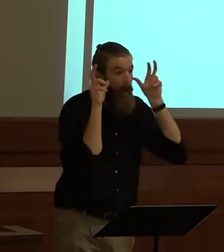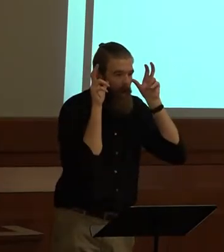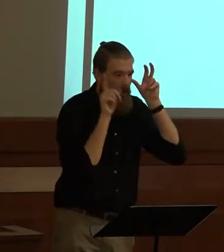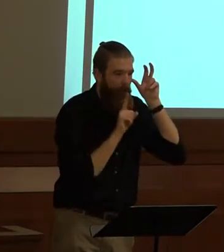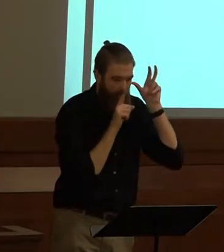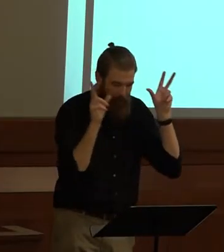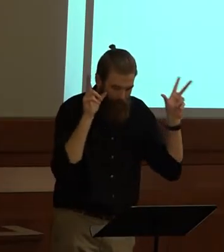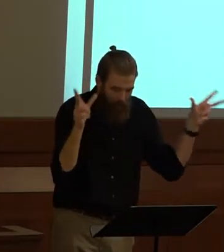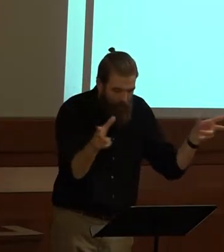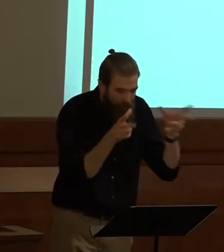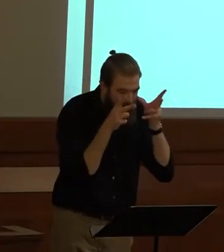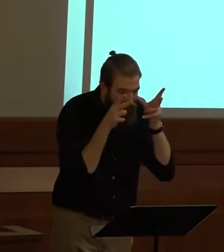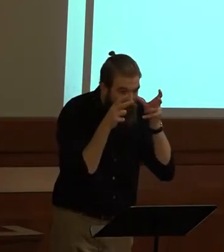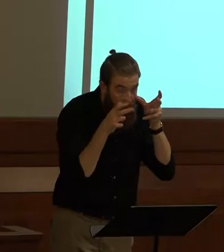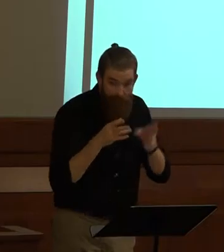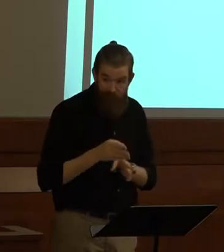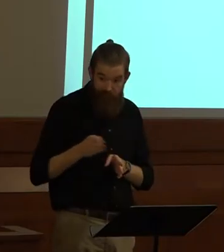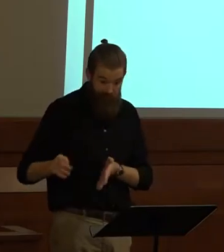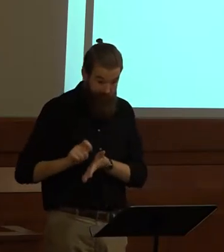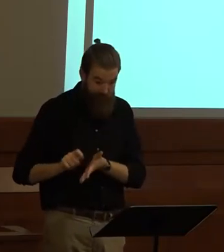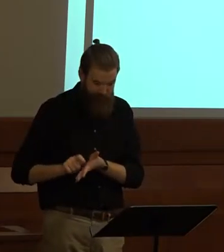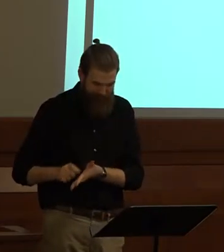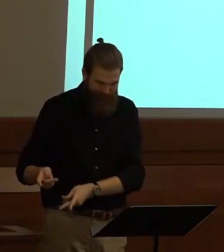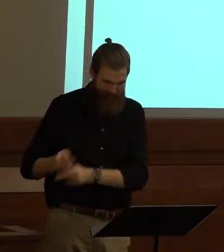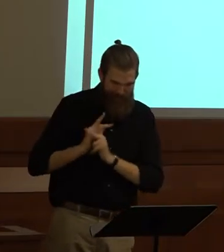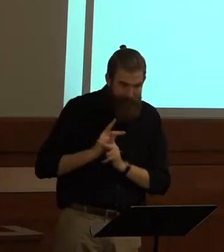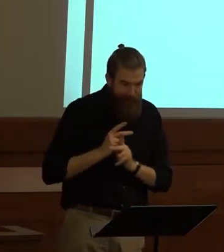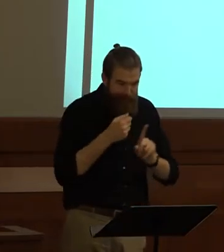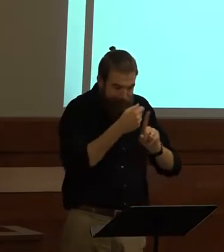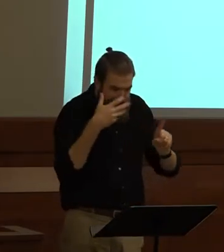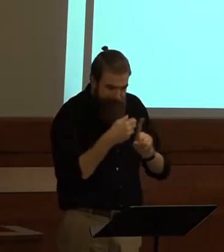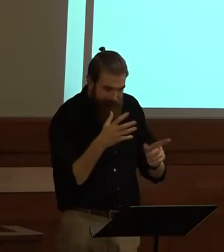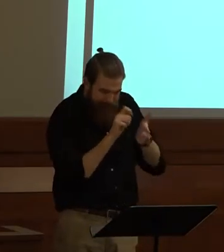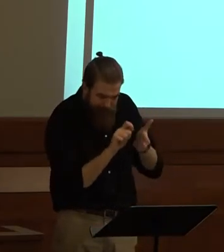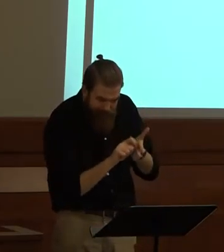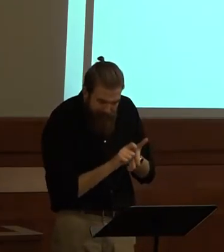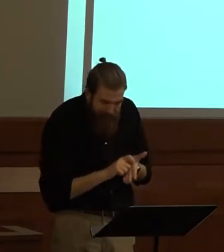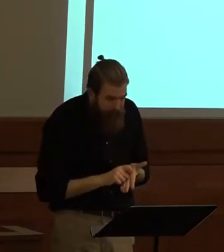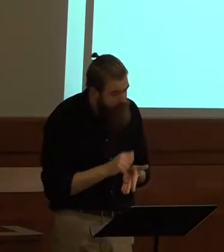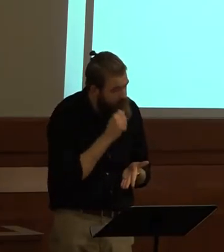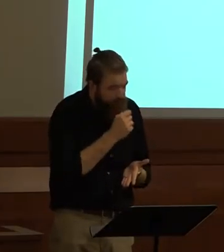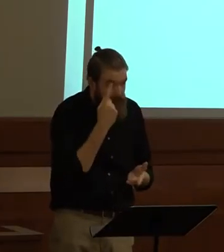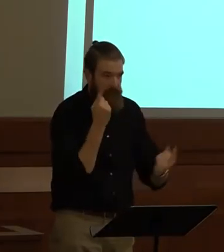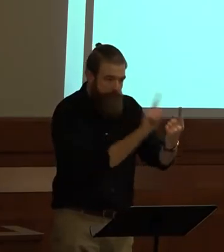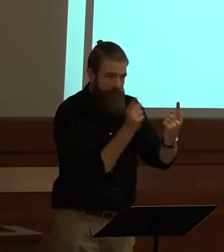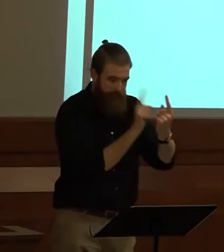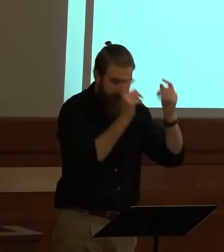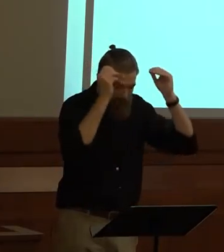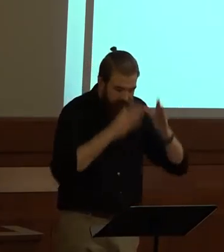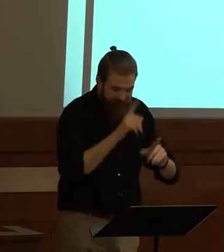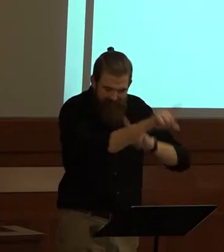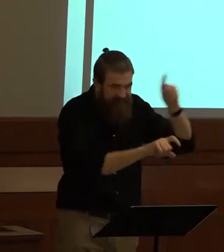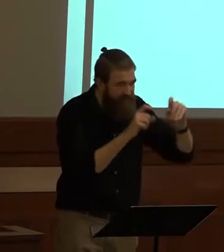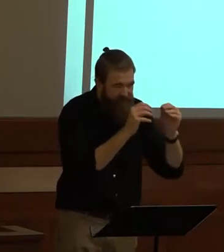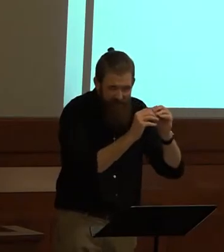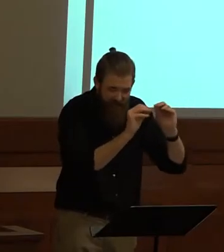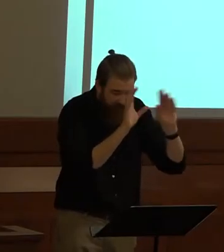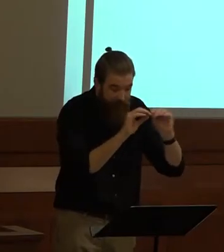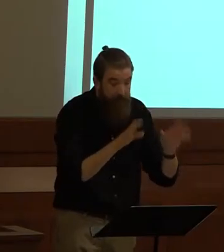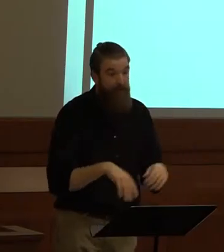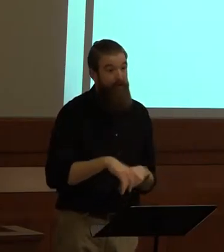mind. Unfortunately, he faced almost unanimous opposition because of turn-of-the-century preconceptions and